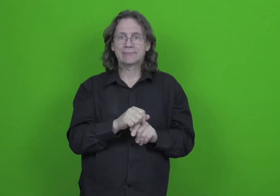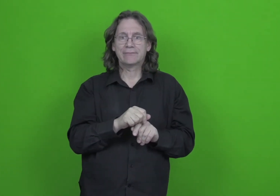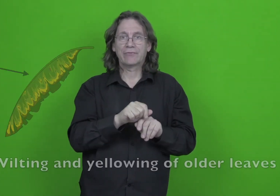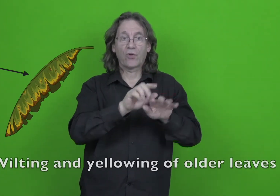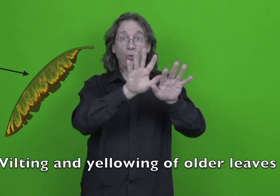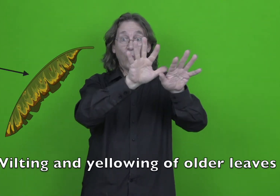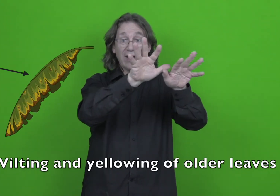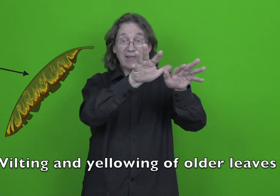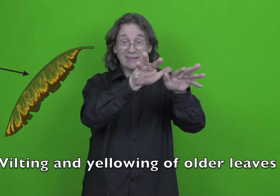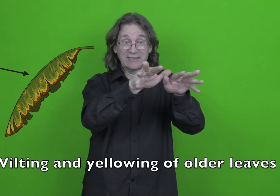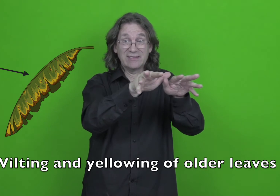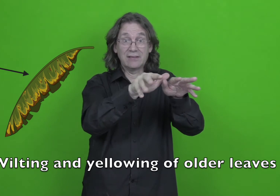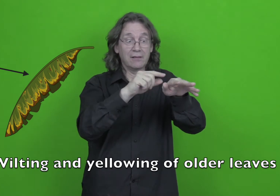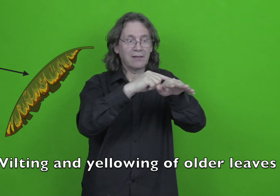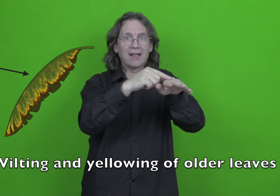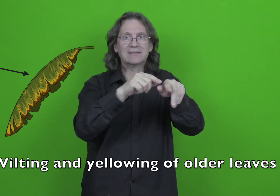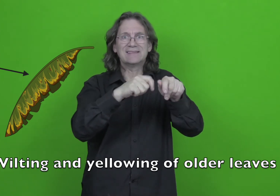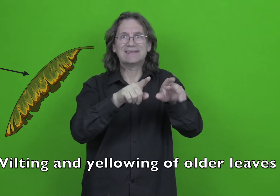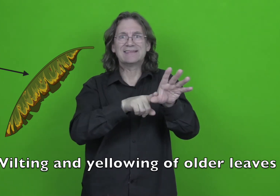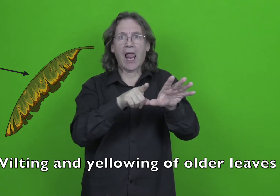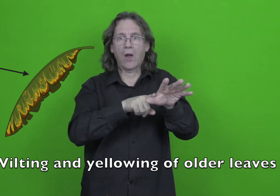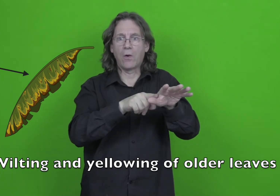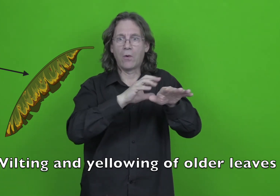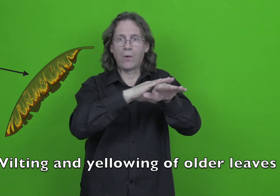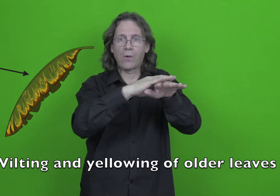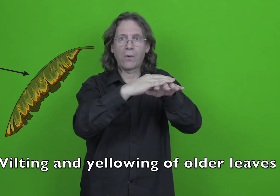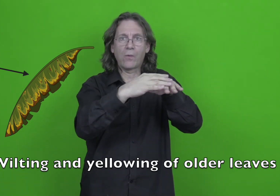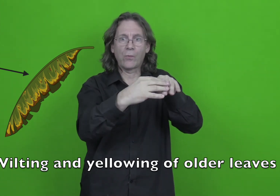the disease are the leaves turning yellow and starting to wilt.